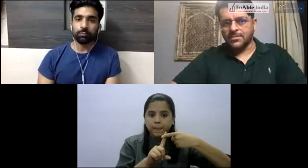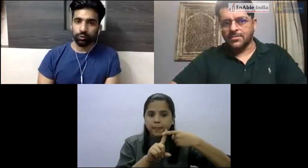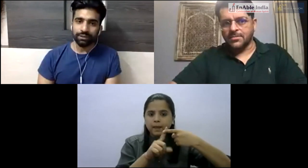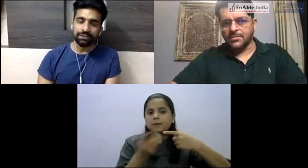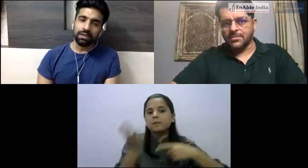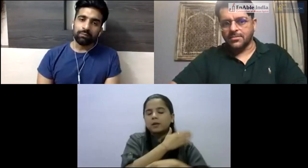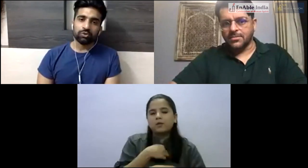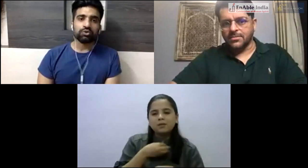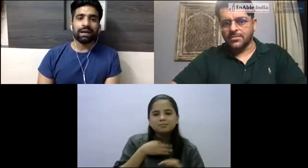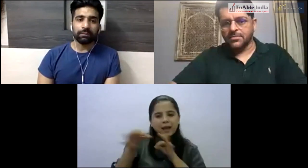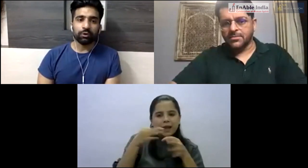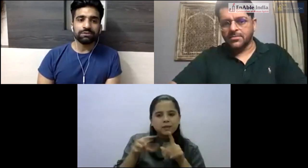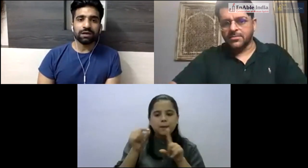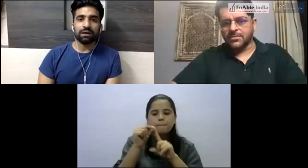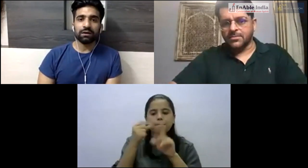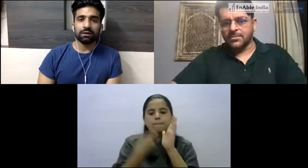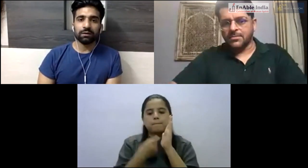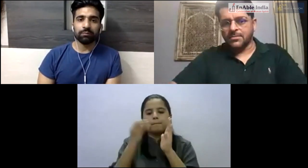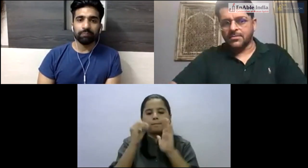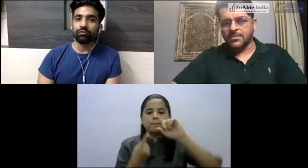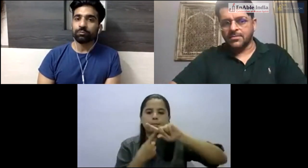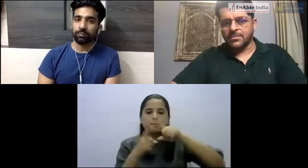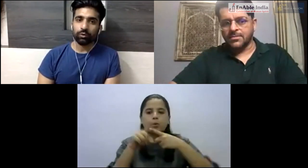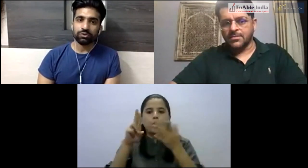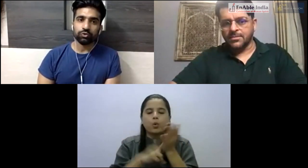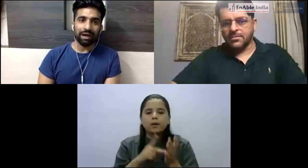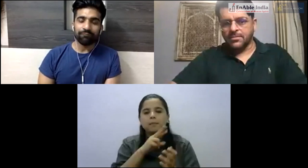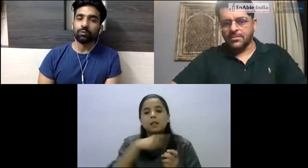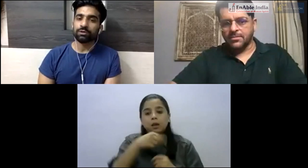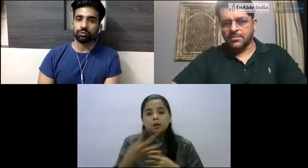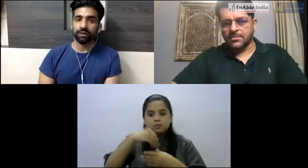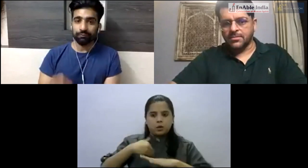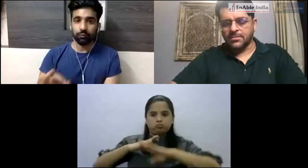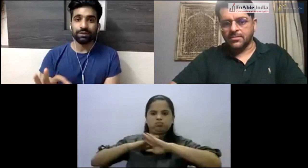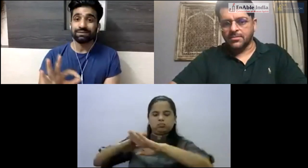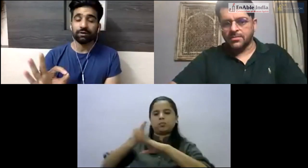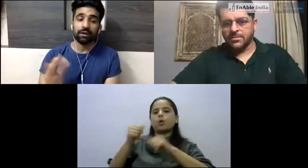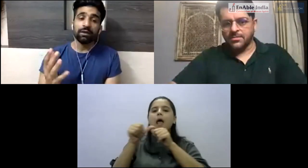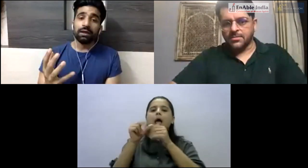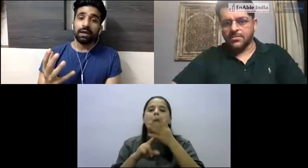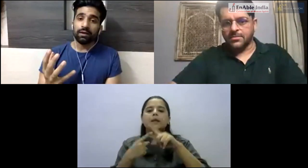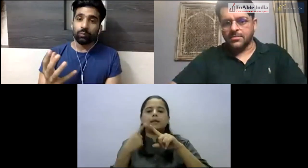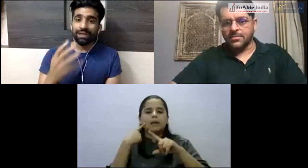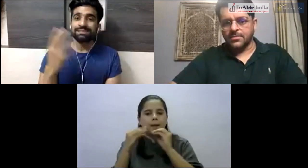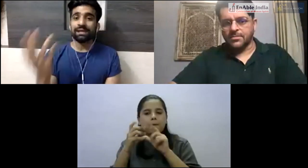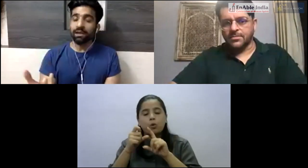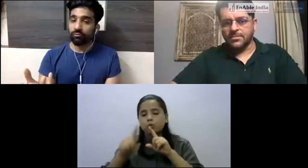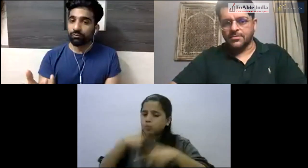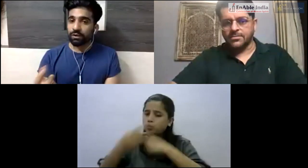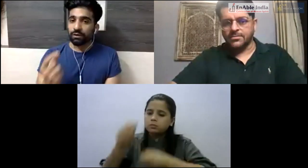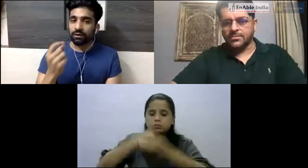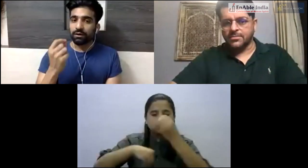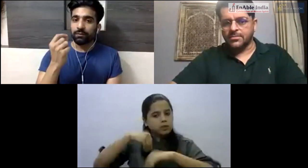is the proteins, because your antibodies are made from the protein, so you have to consume enough proteins every day. And when I say